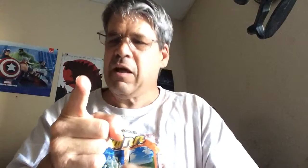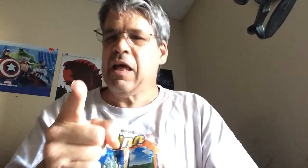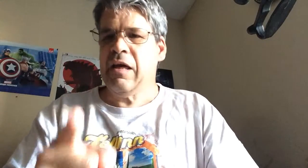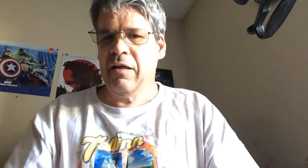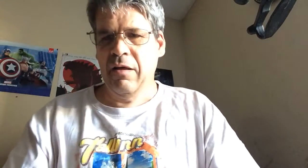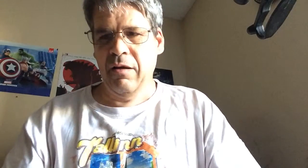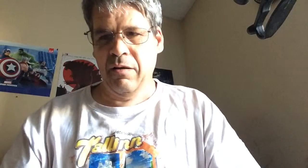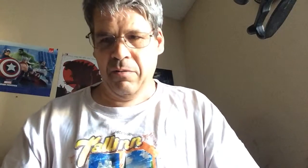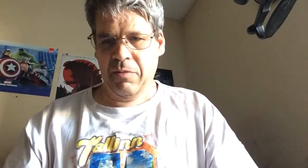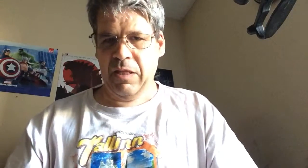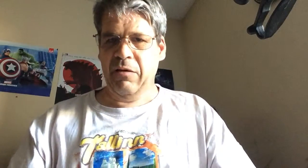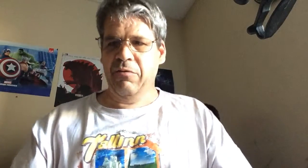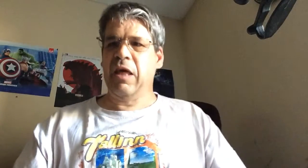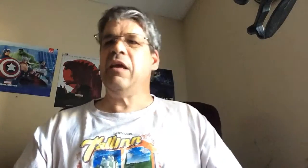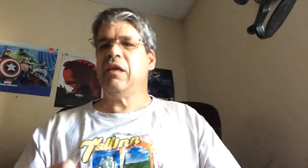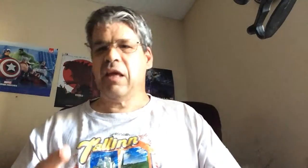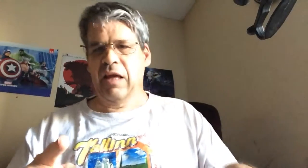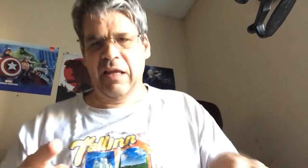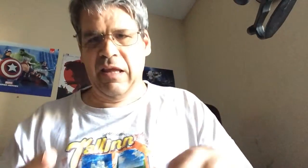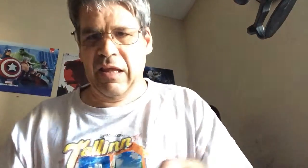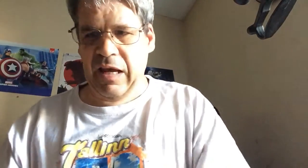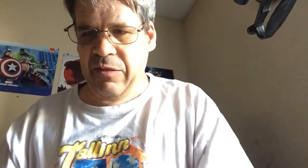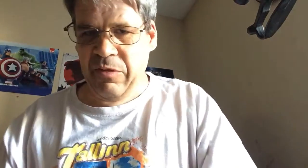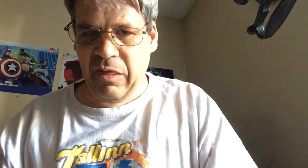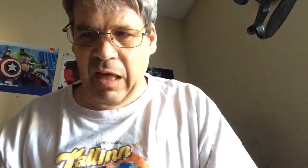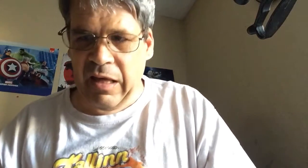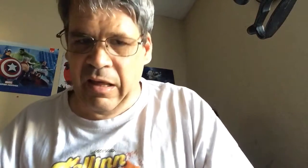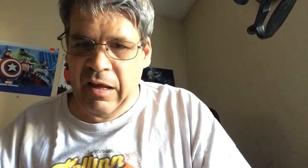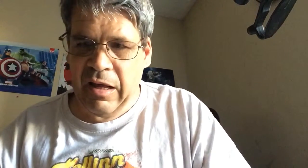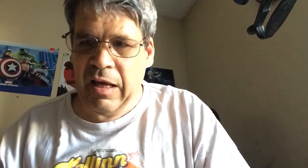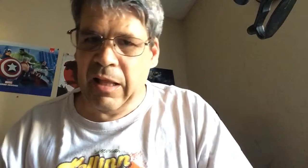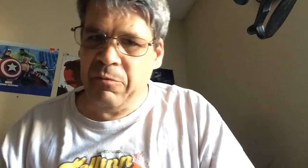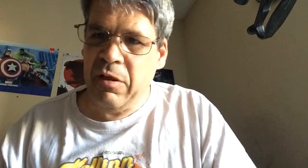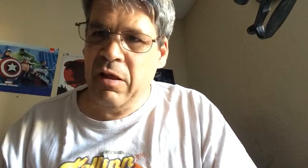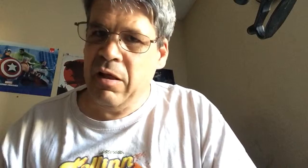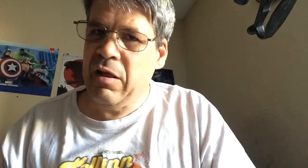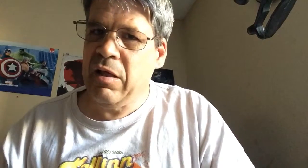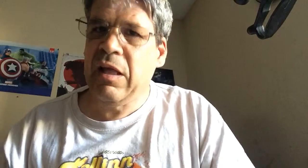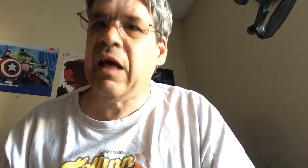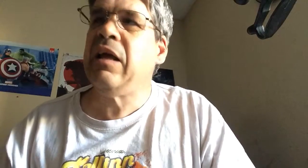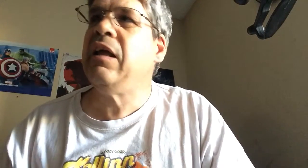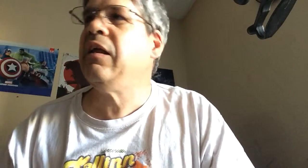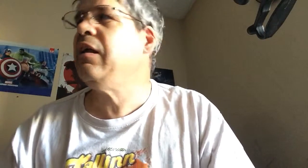Okay? Now this is sunrise and